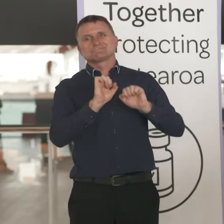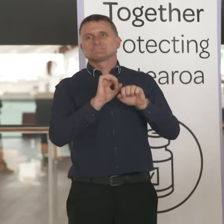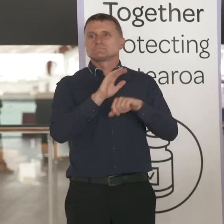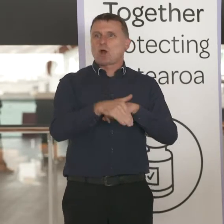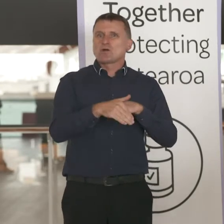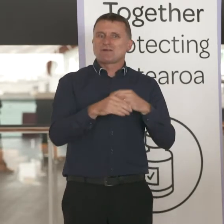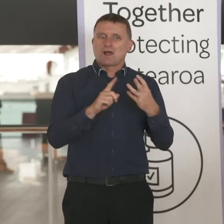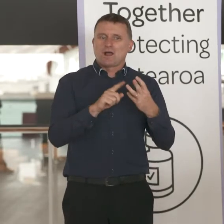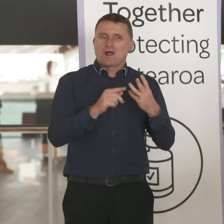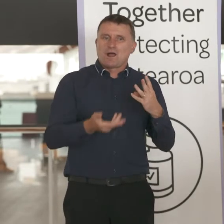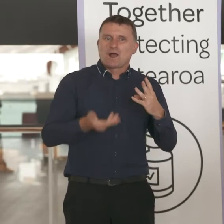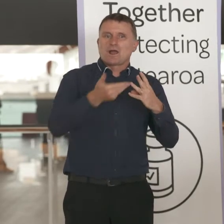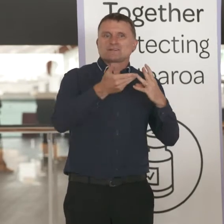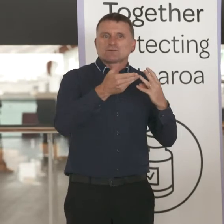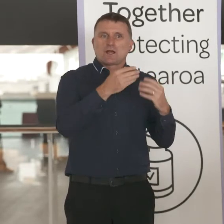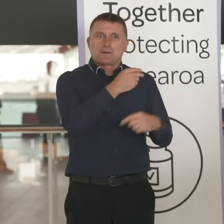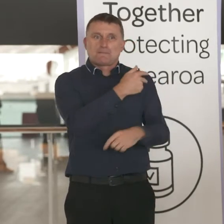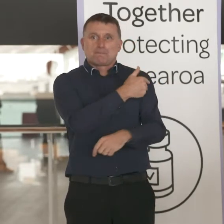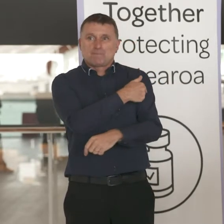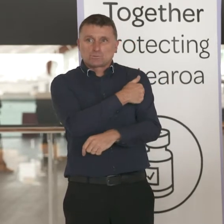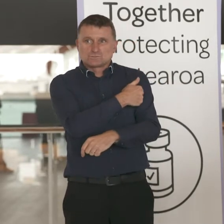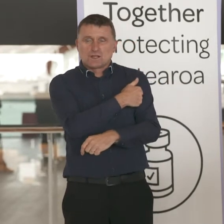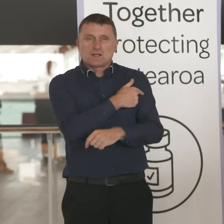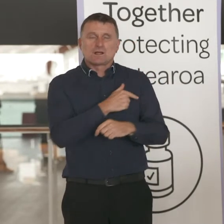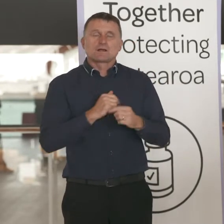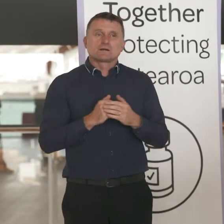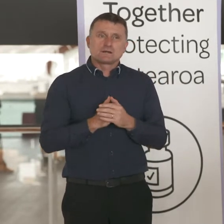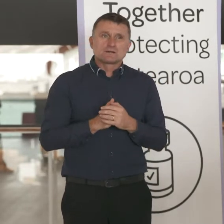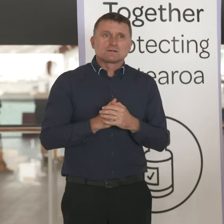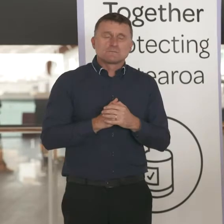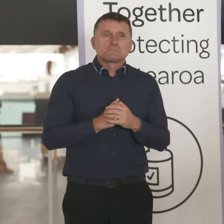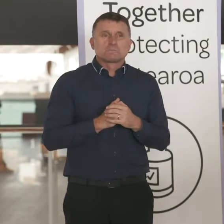mentioned something before that